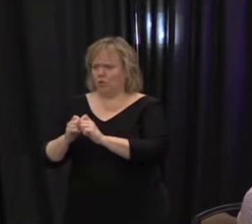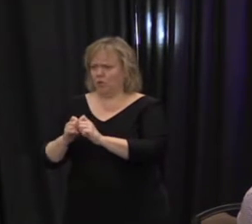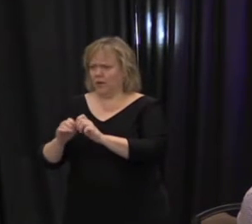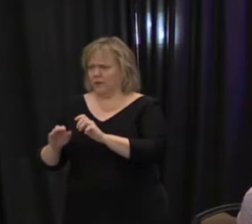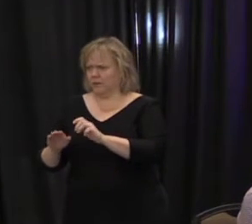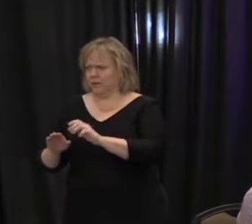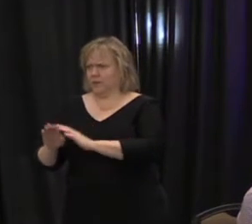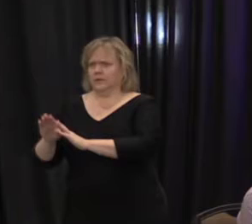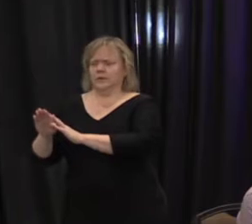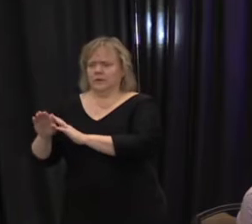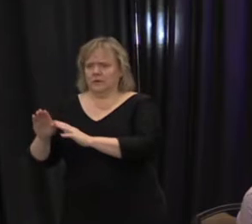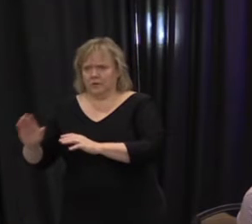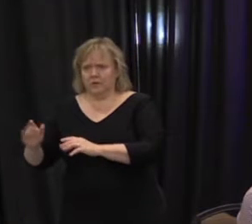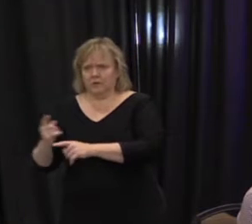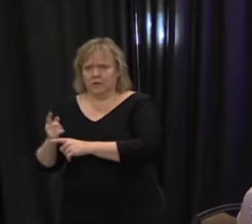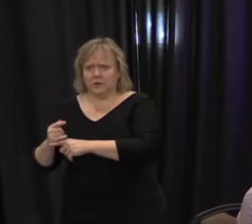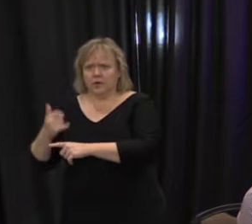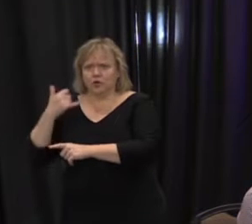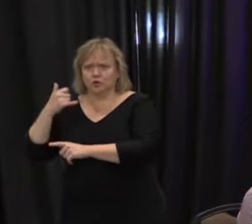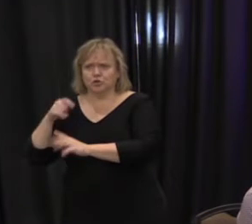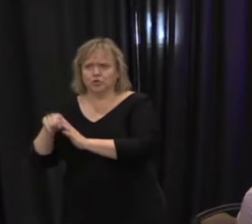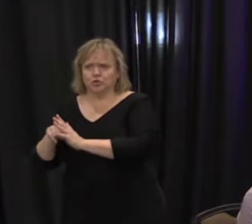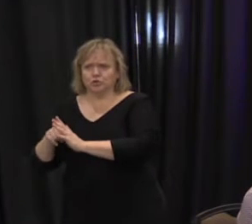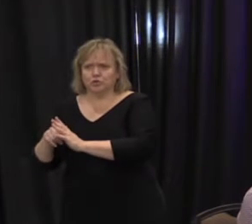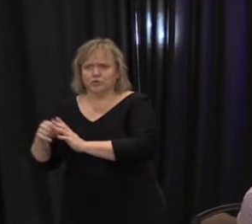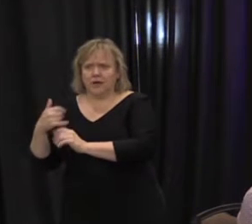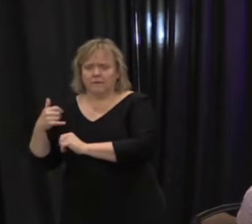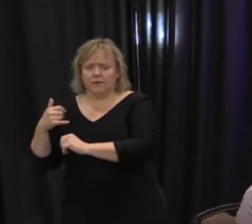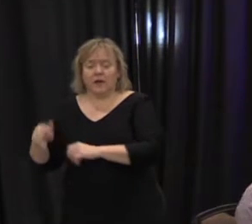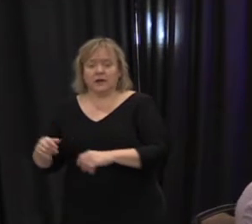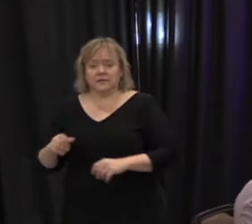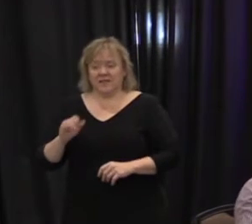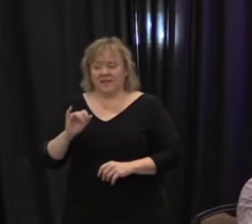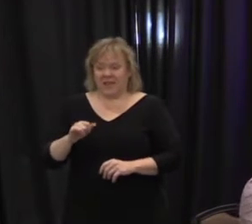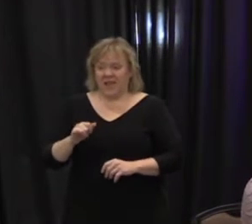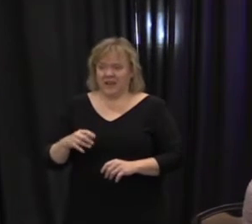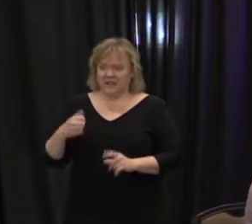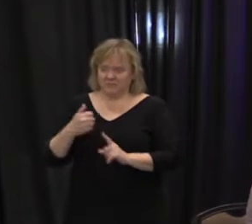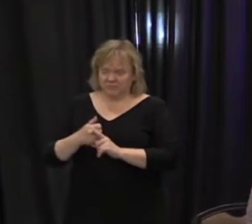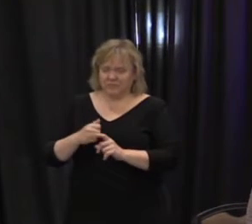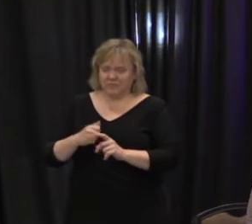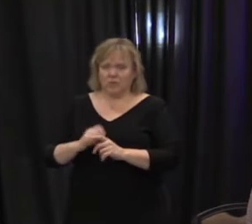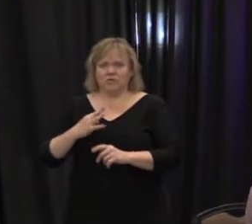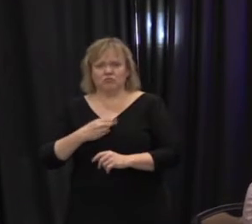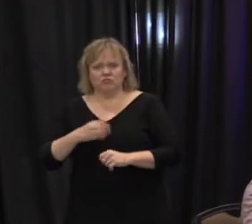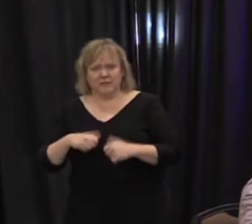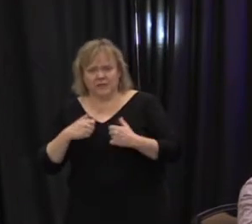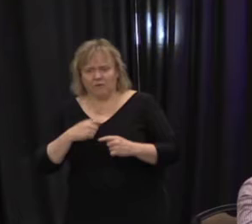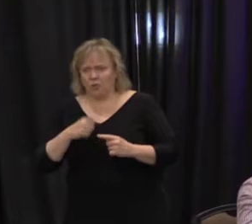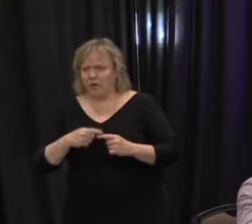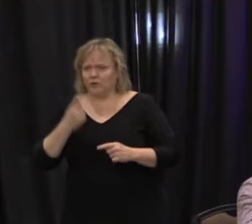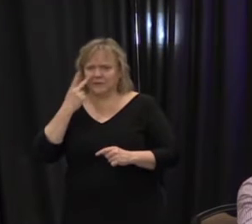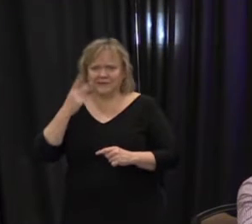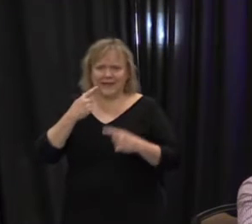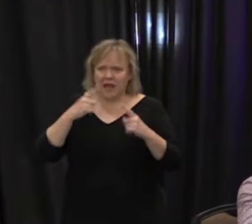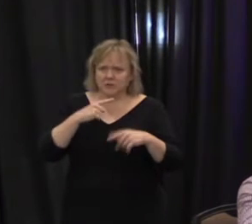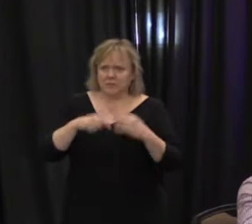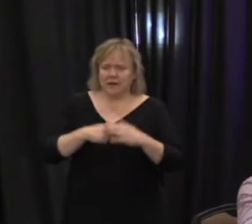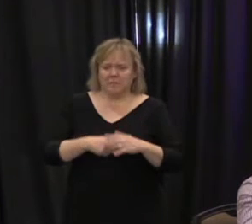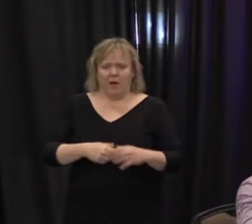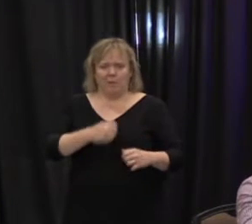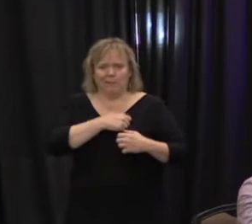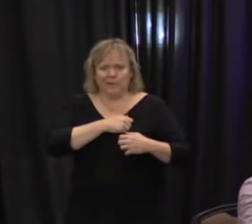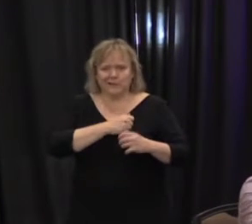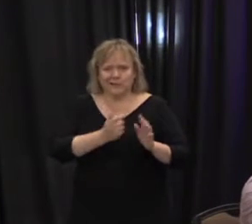that is measurable, as do many law and policy changes. We see it reflected every time there is an announcement of SESTA or FOSTA or the military ban